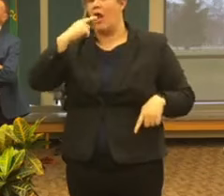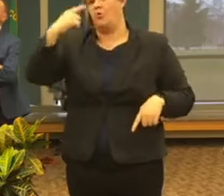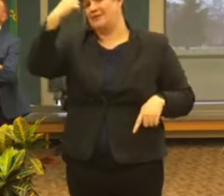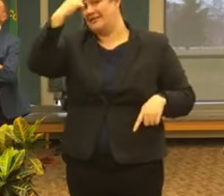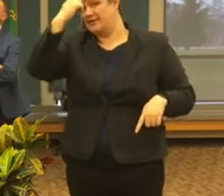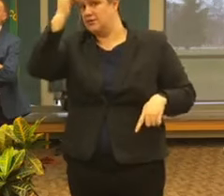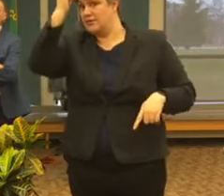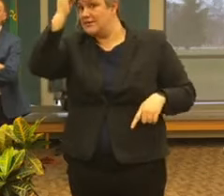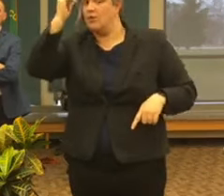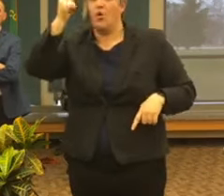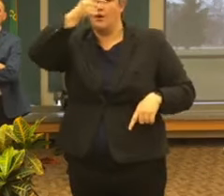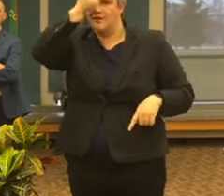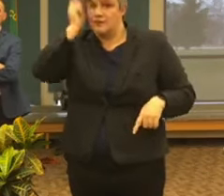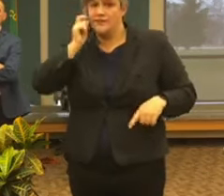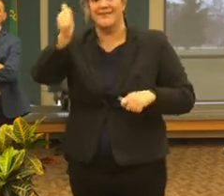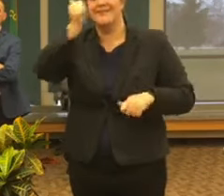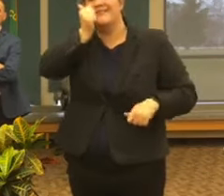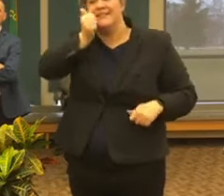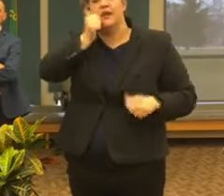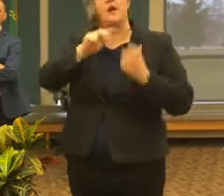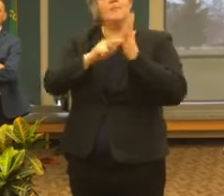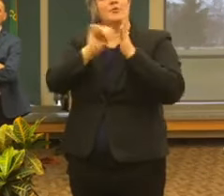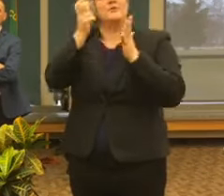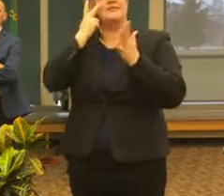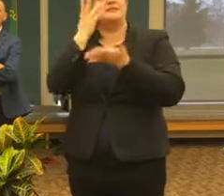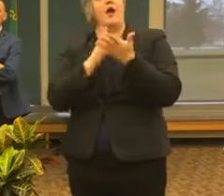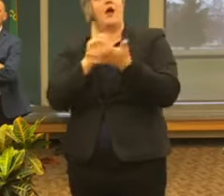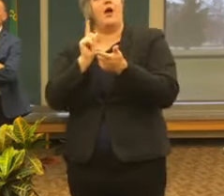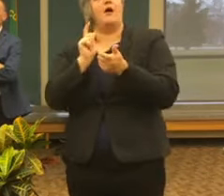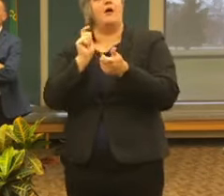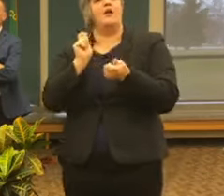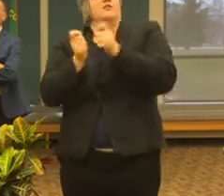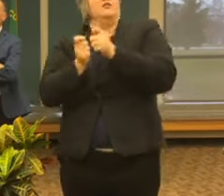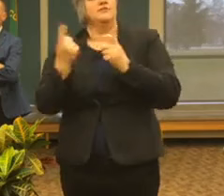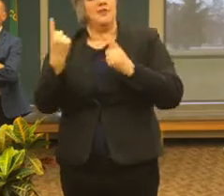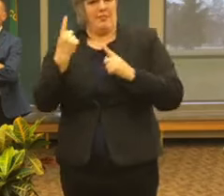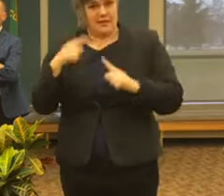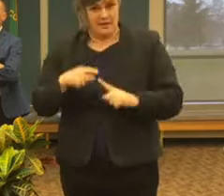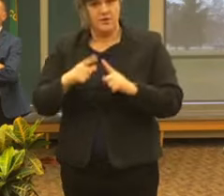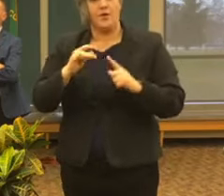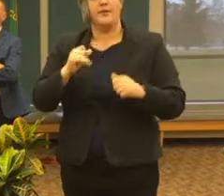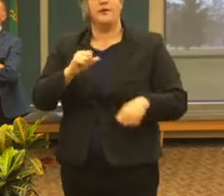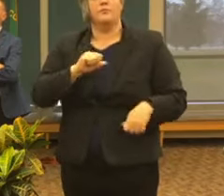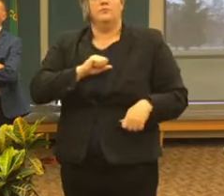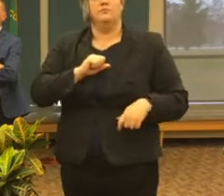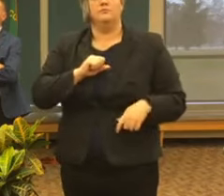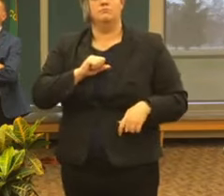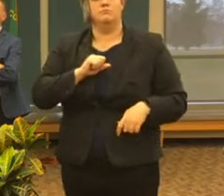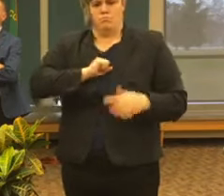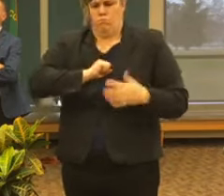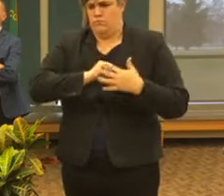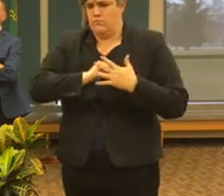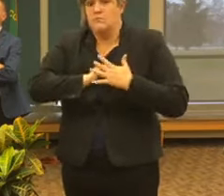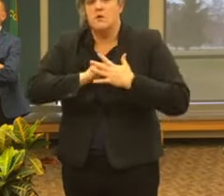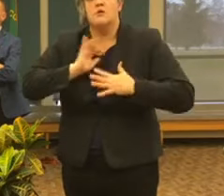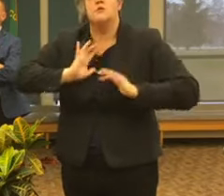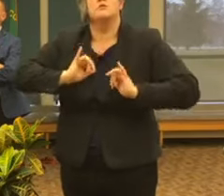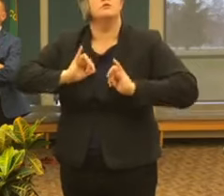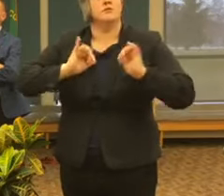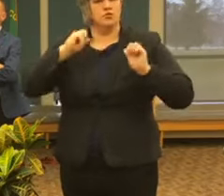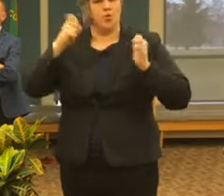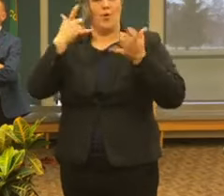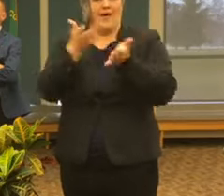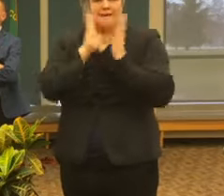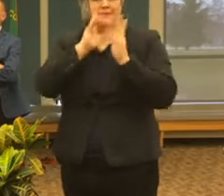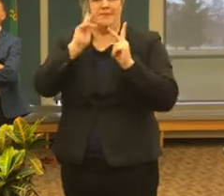you're going to start to see some of those symptoms change. It might be a change in, a cough or, so we're asking people to do this